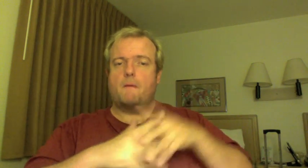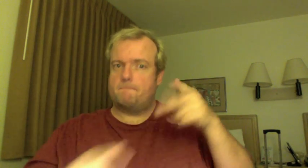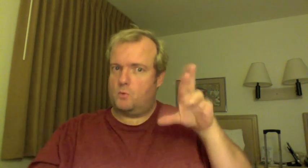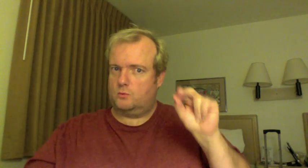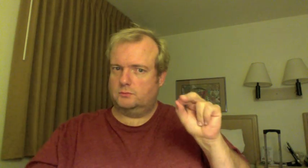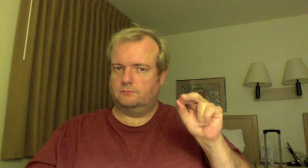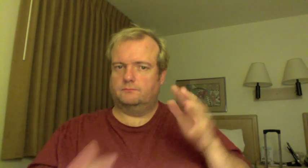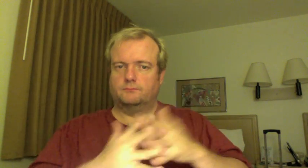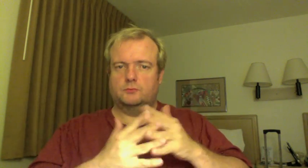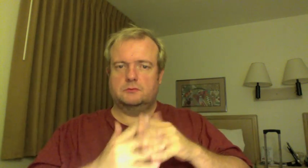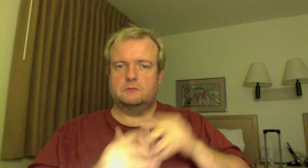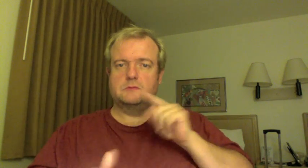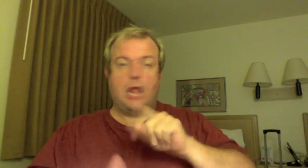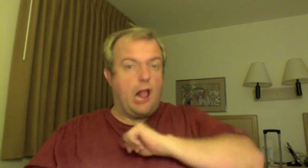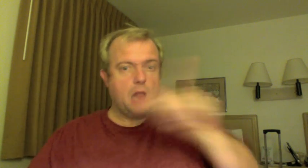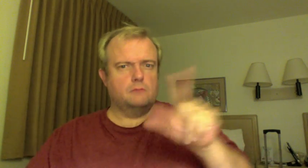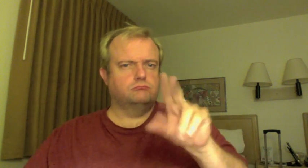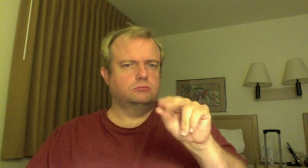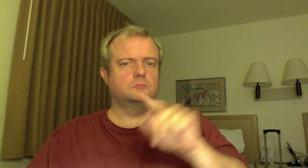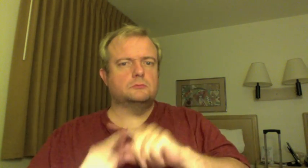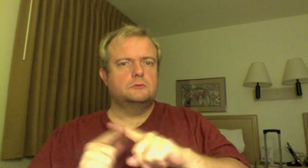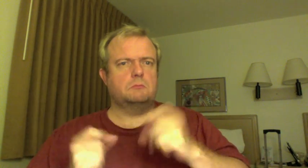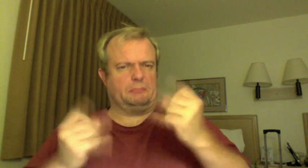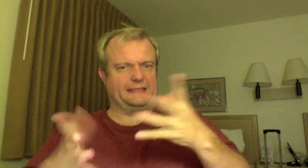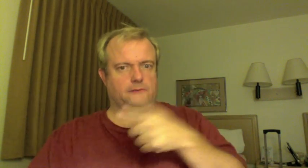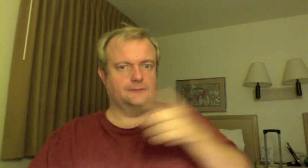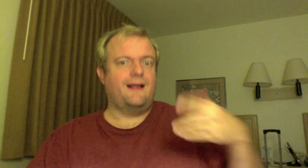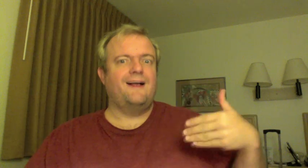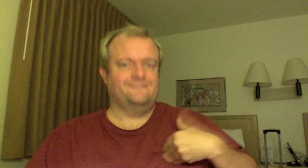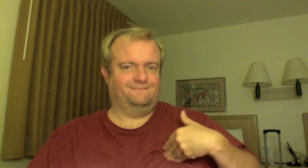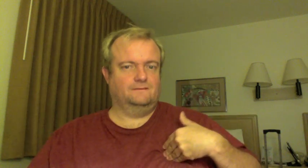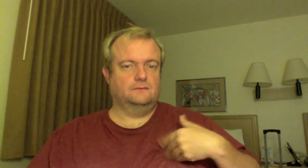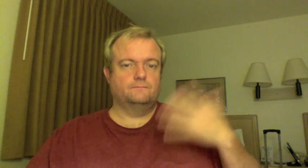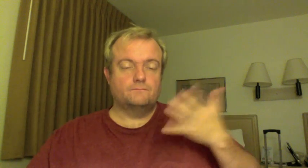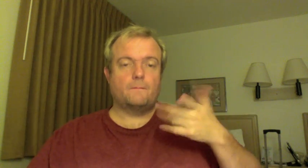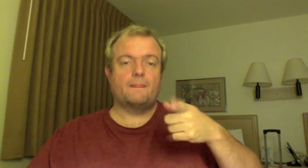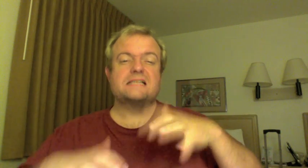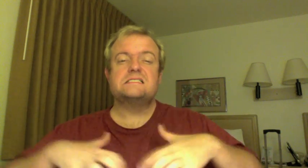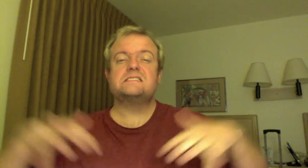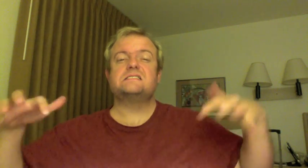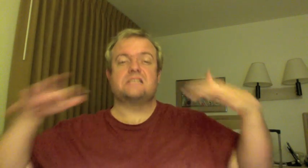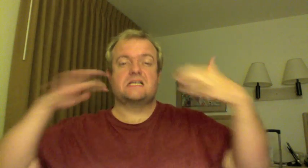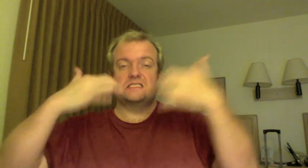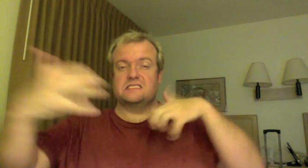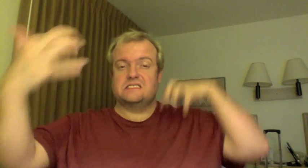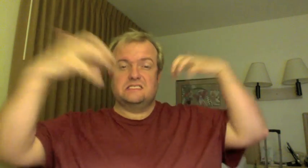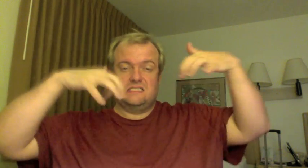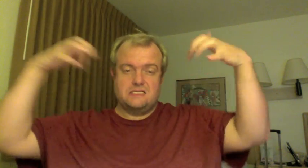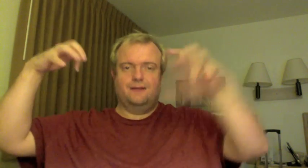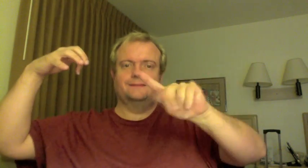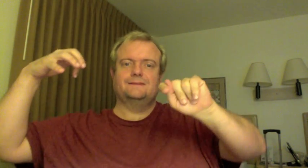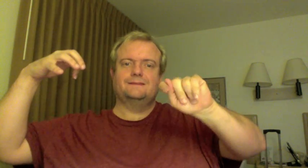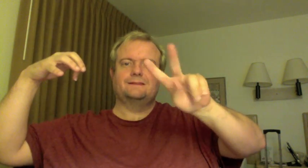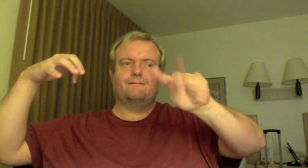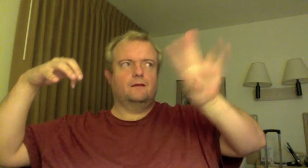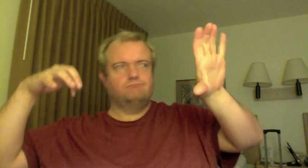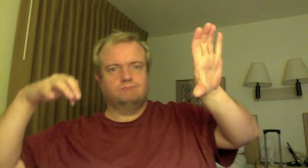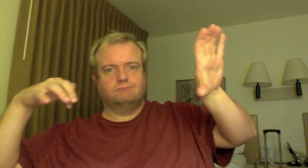for Mom, the nation's largest senior living referral service. You'll get free information on assisted living, Alzheimer's care,